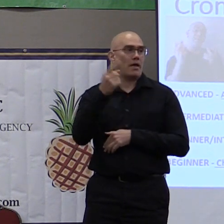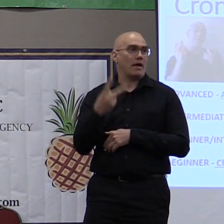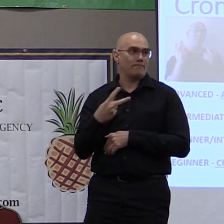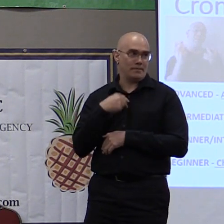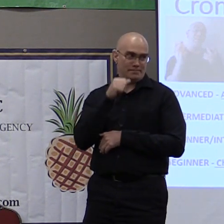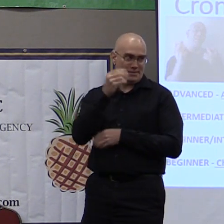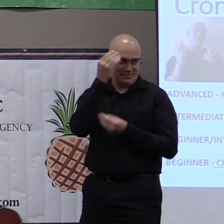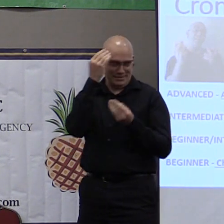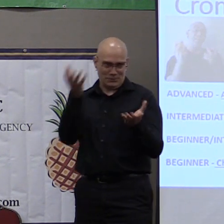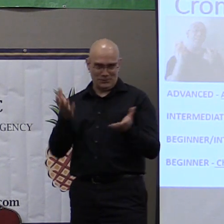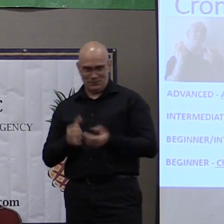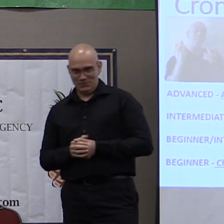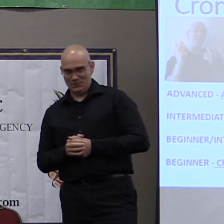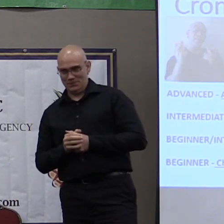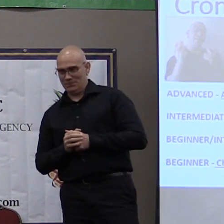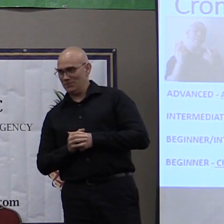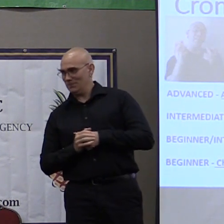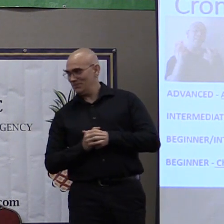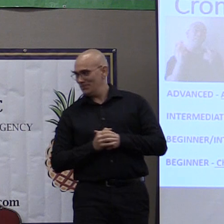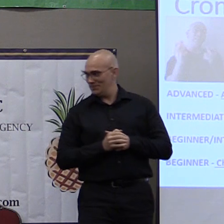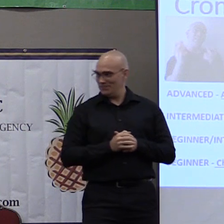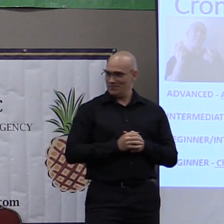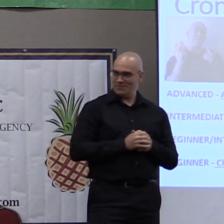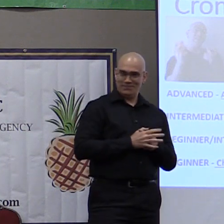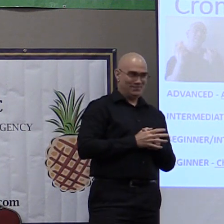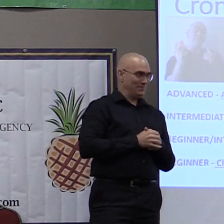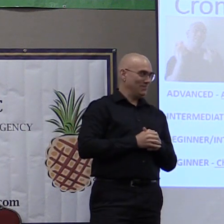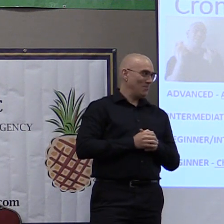How I'm using it, I'm not letting you know.